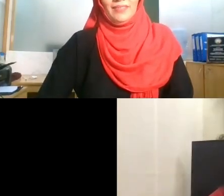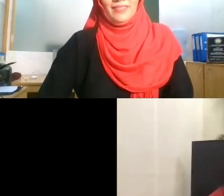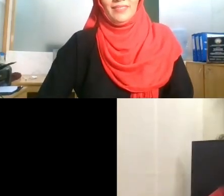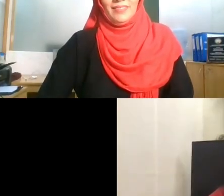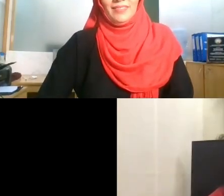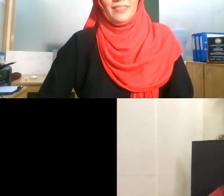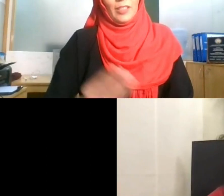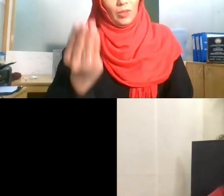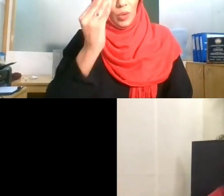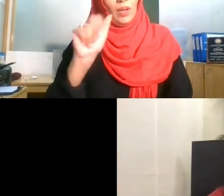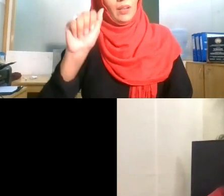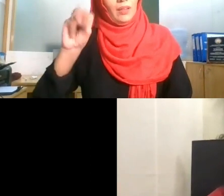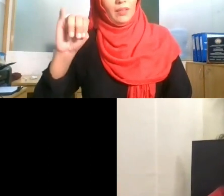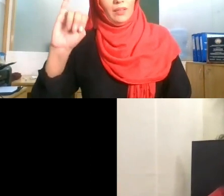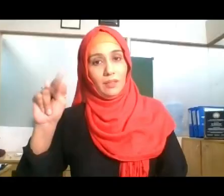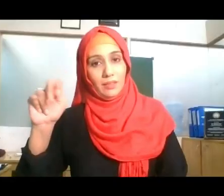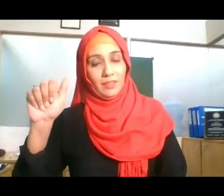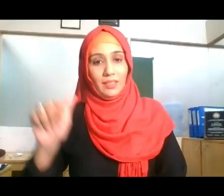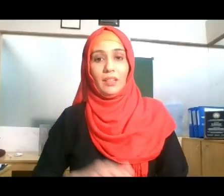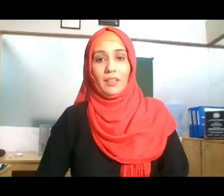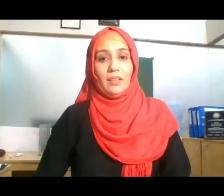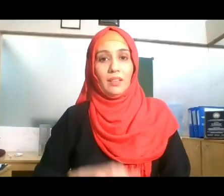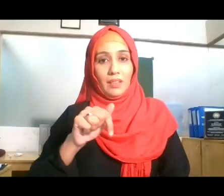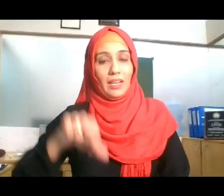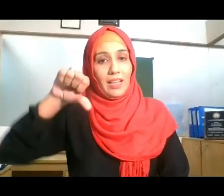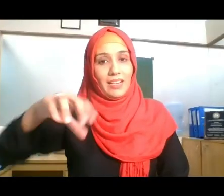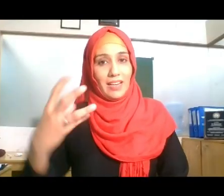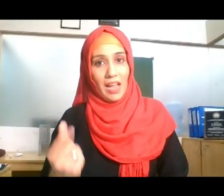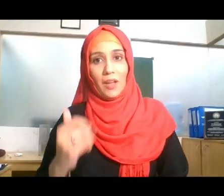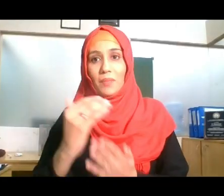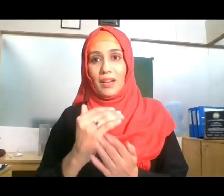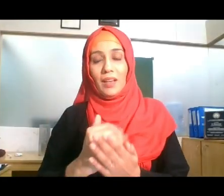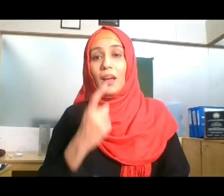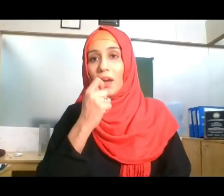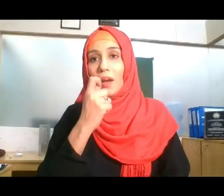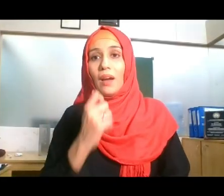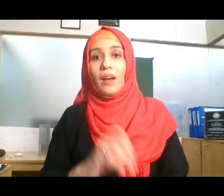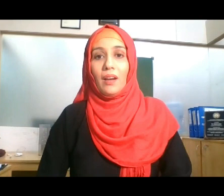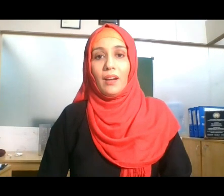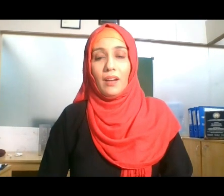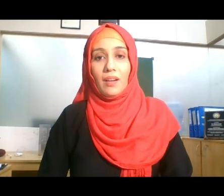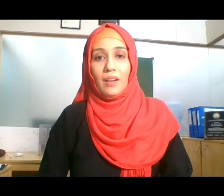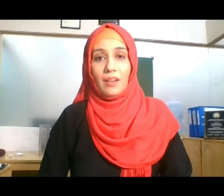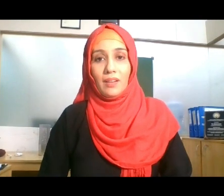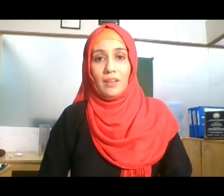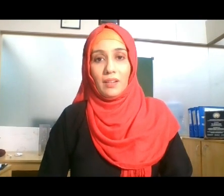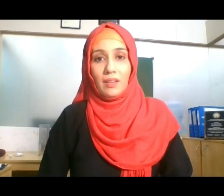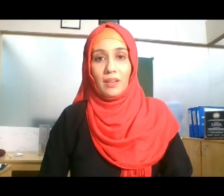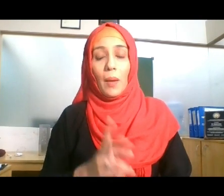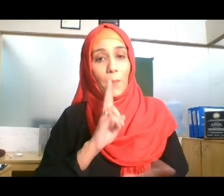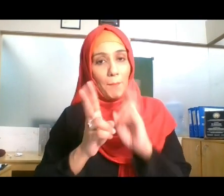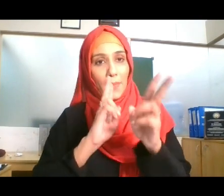Thank you, Dr. Amina. And now for our last panelist for the day to round off this